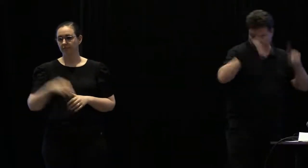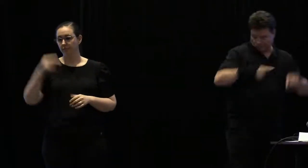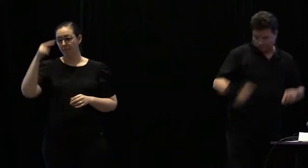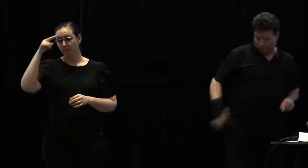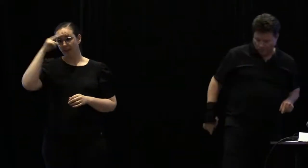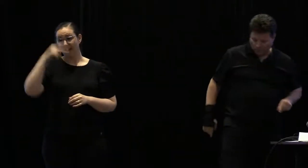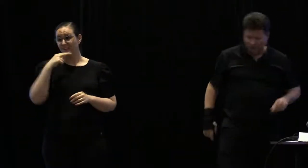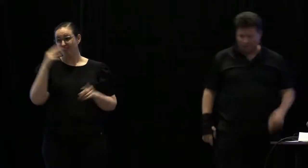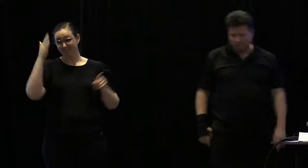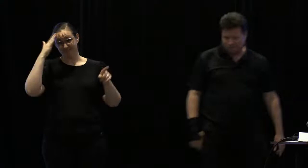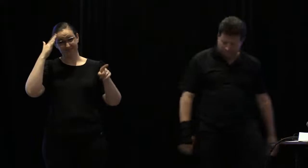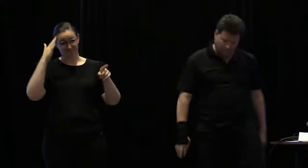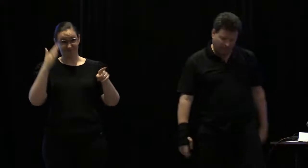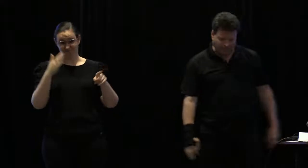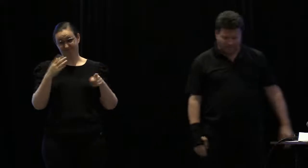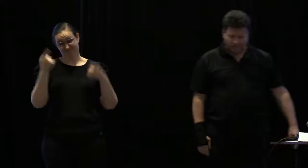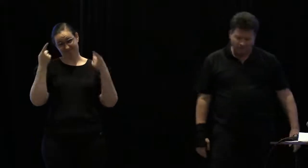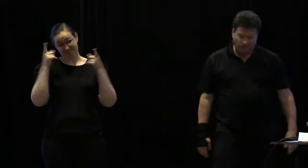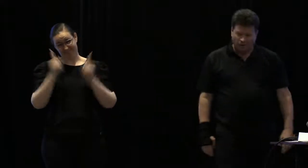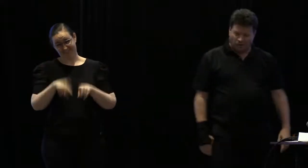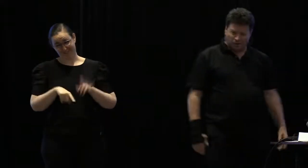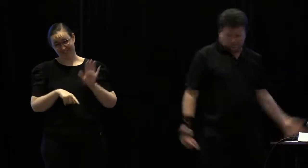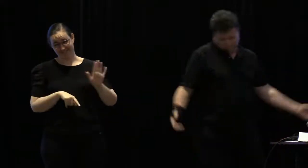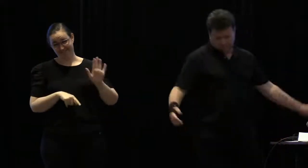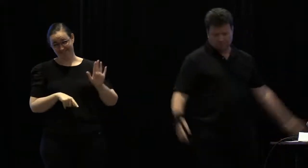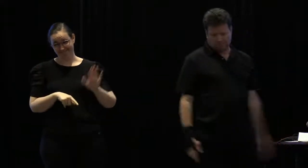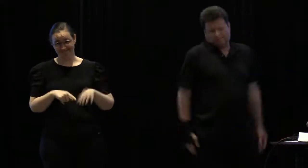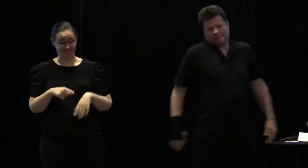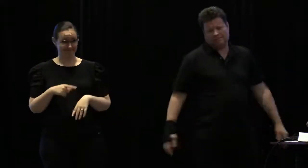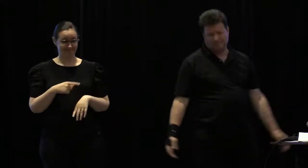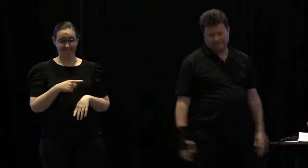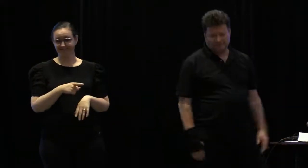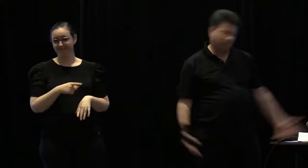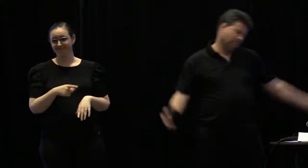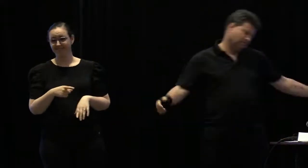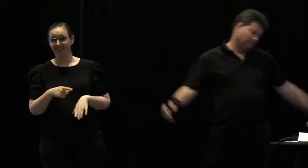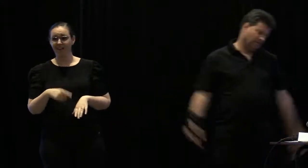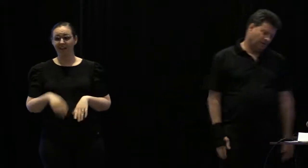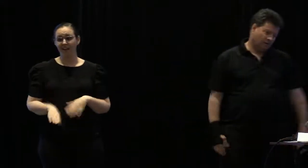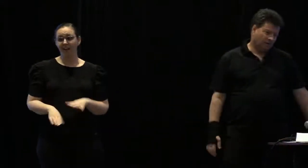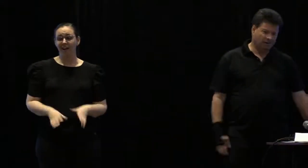Henry, I don't know if you'll agree, walked like this.